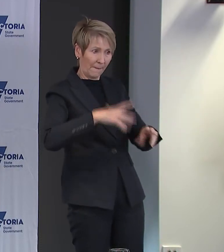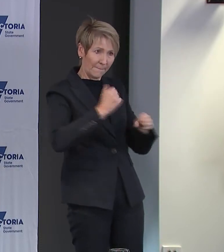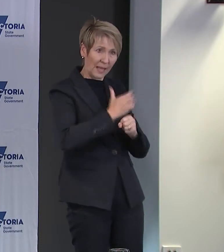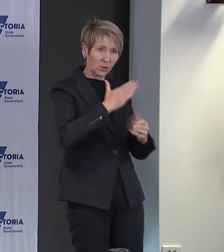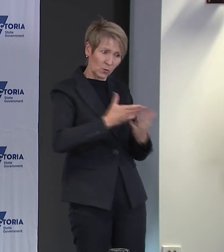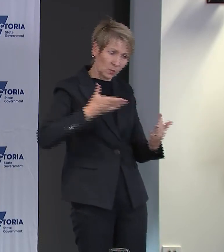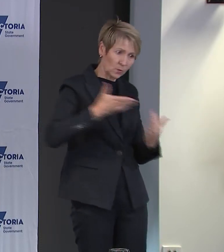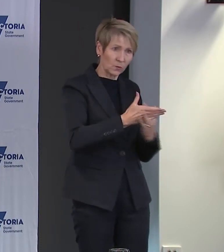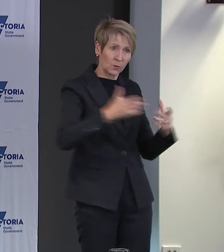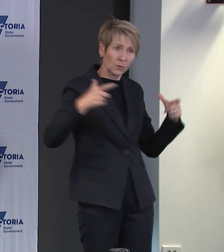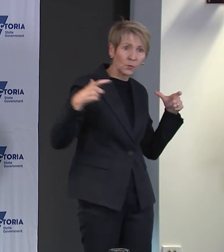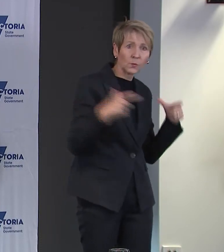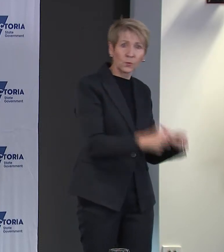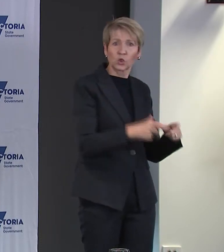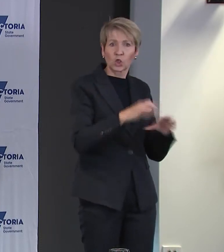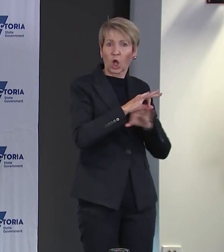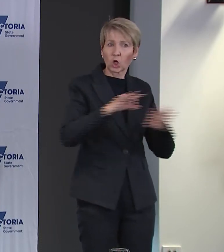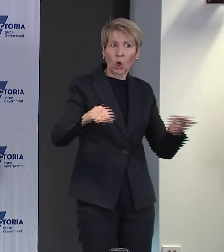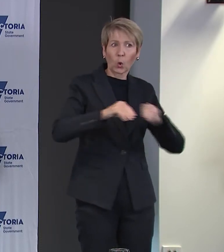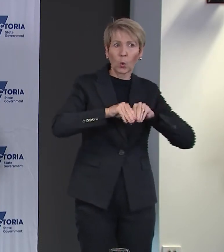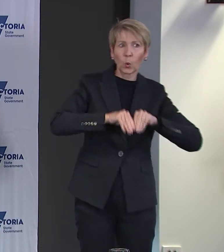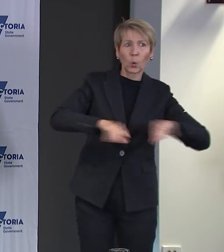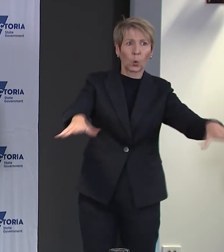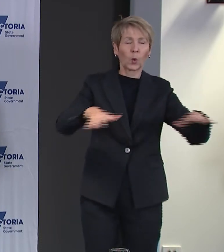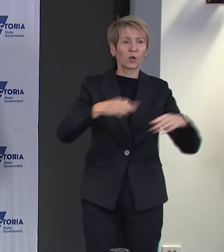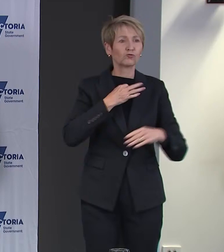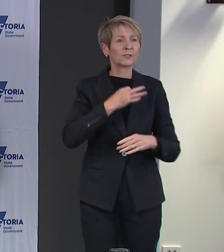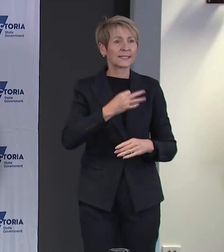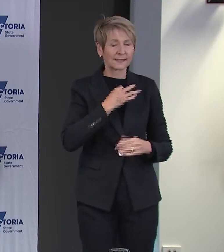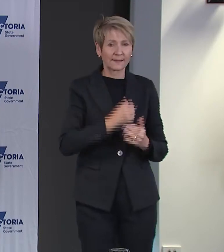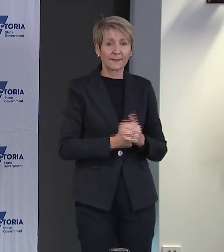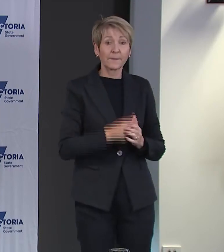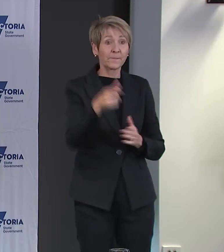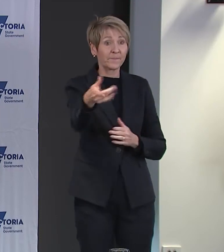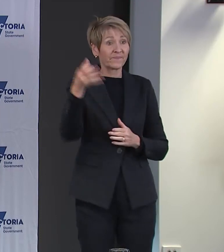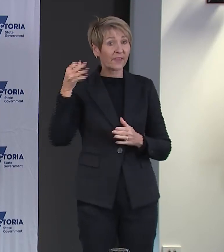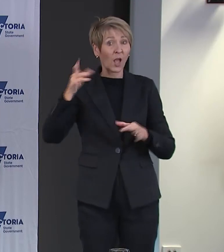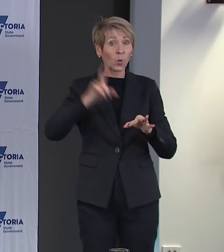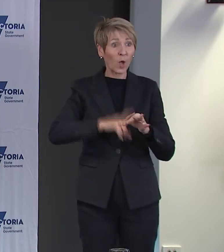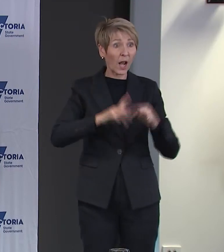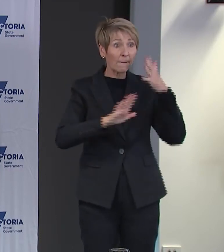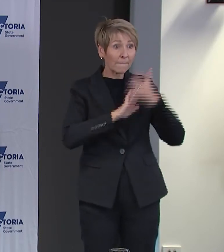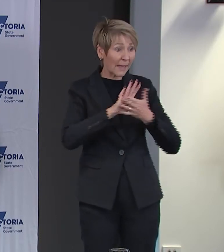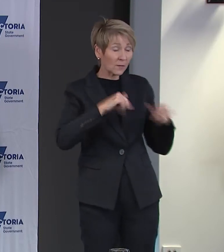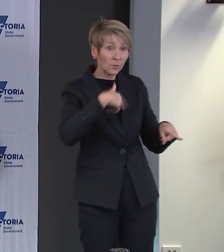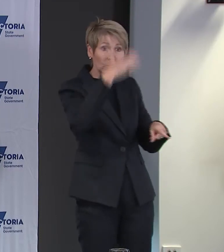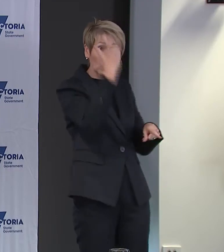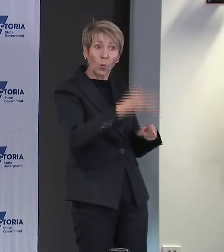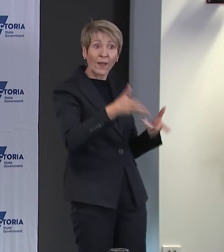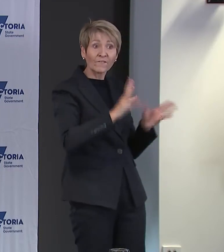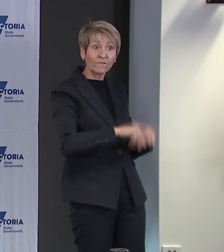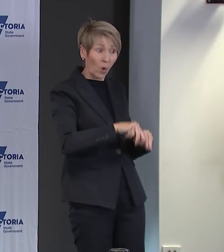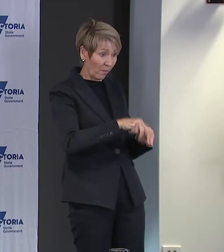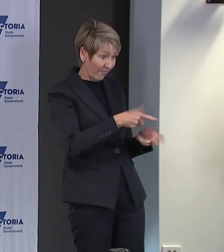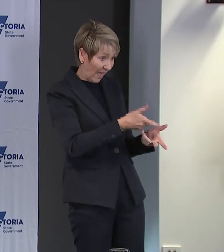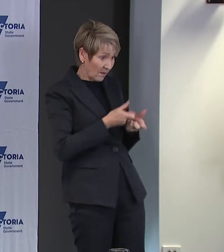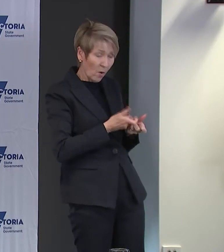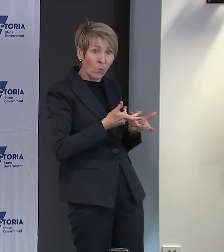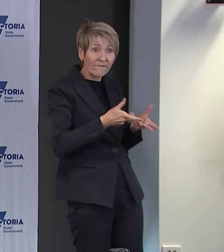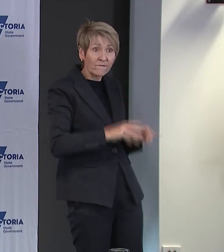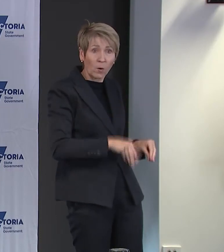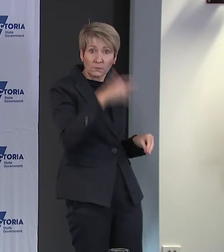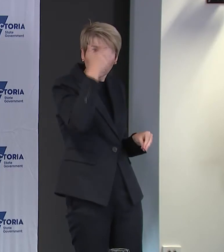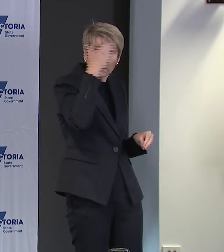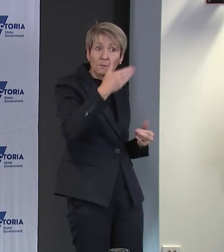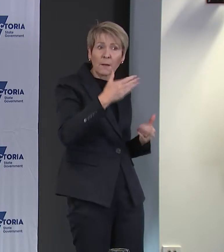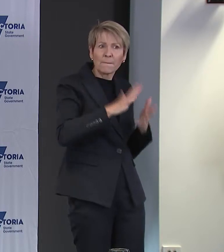is is it going to delay us coming out of lockdown not knowing where this is? If it's still a mystery, is it more likely